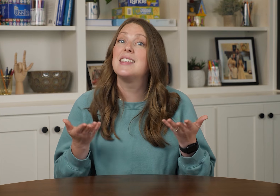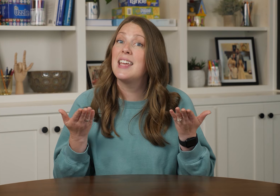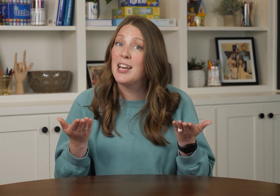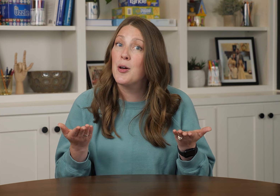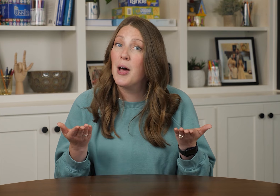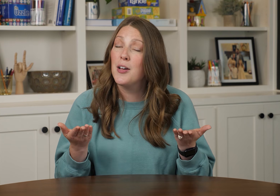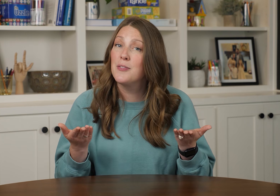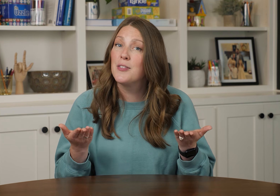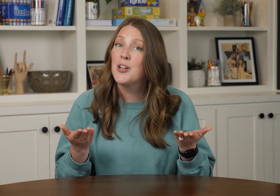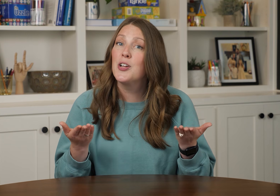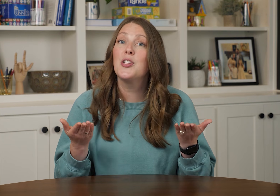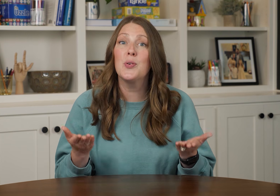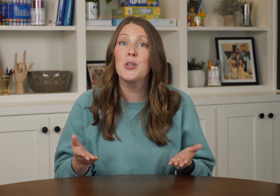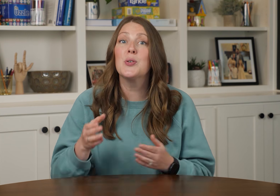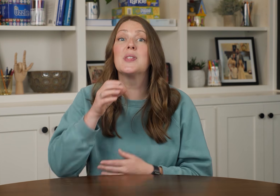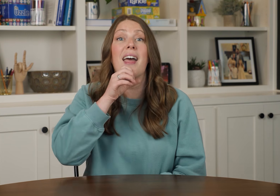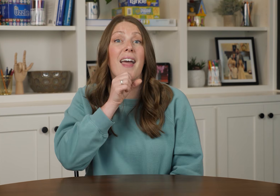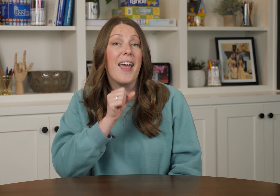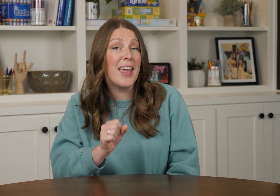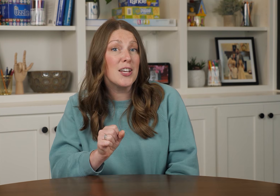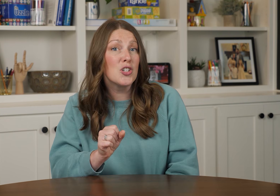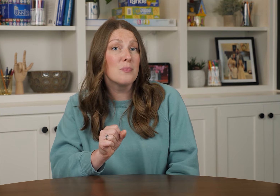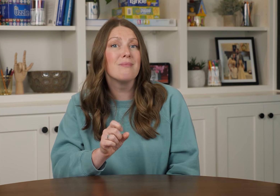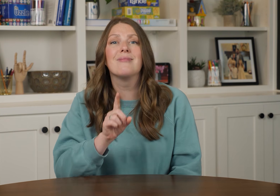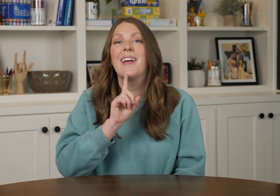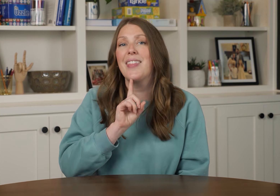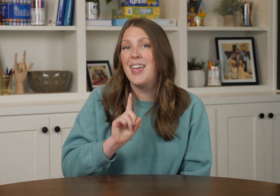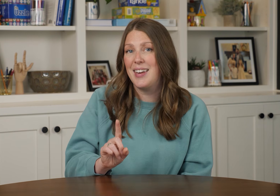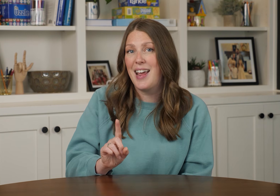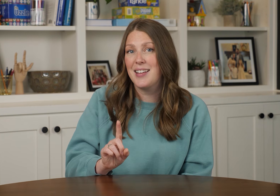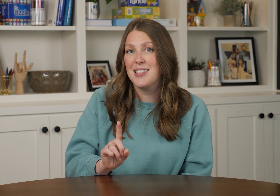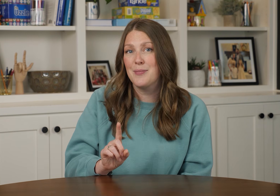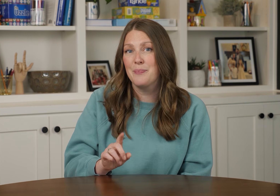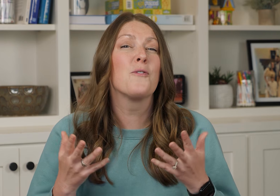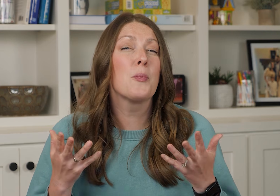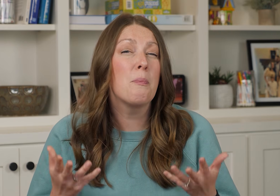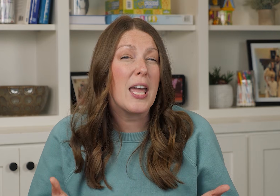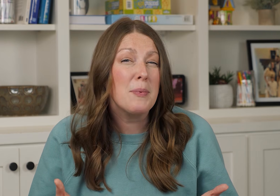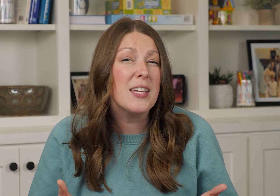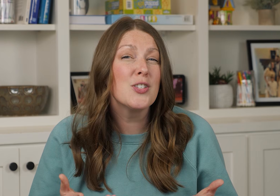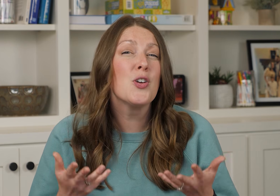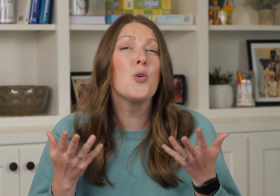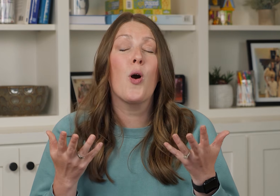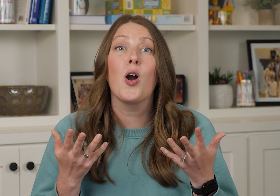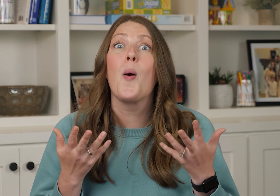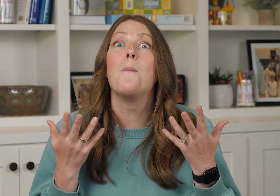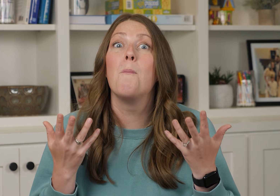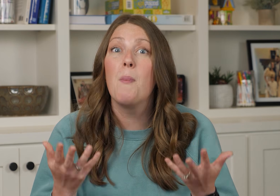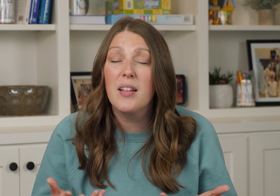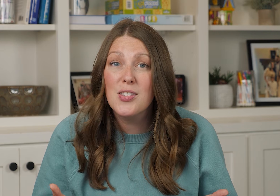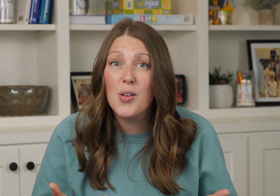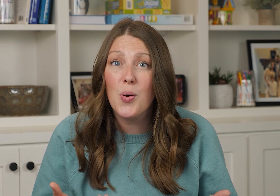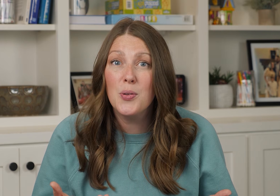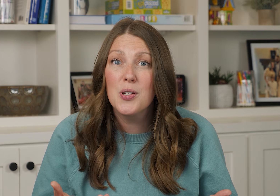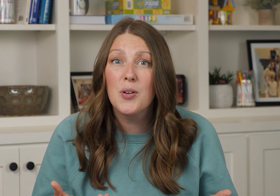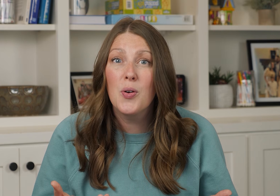10 and above, you use age and the index. For babies who are months old,